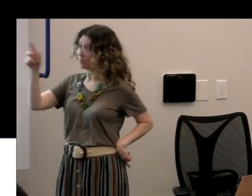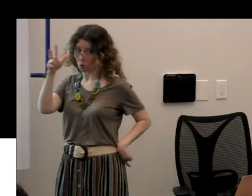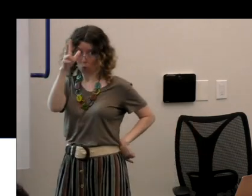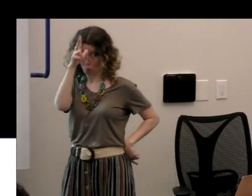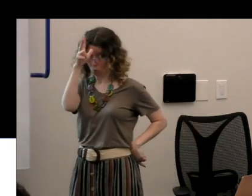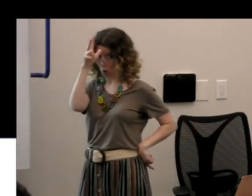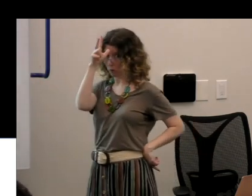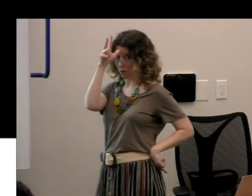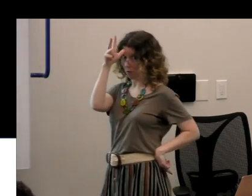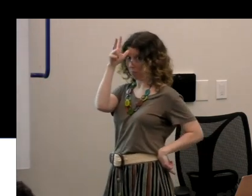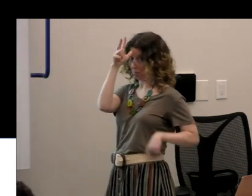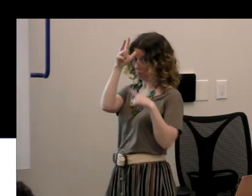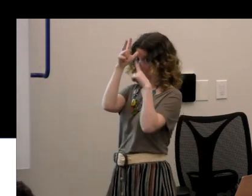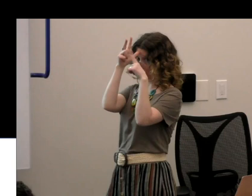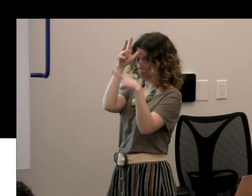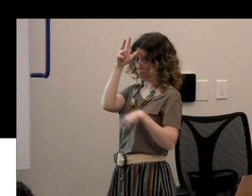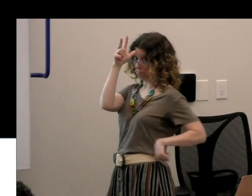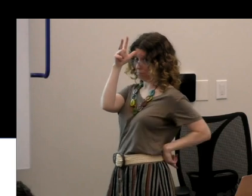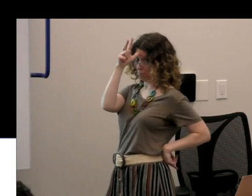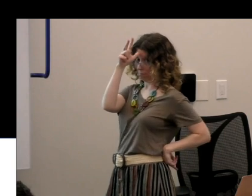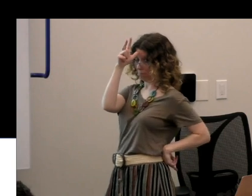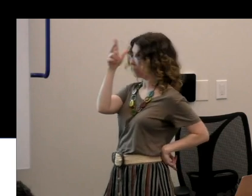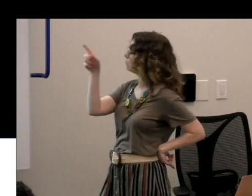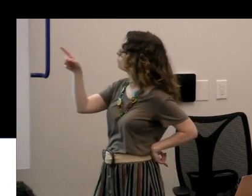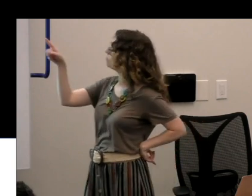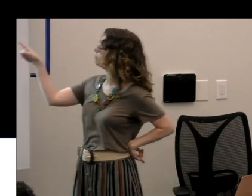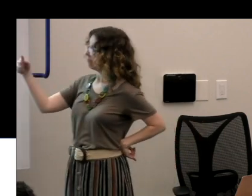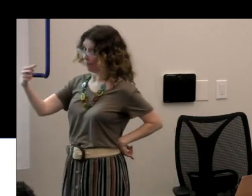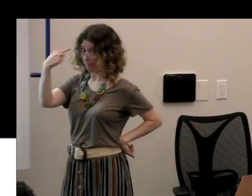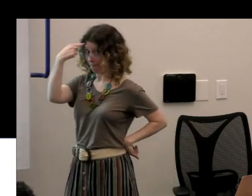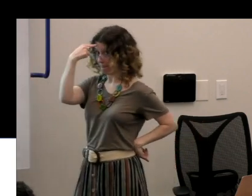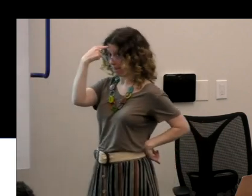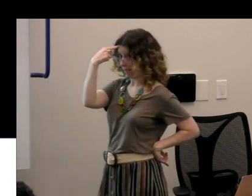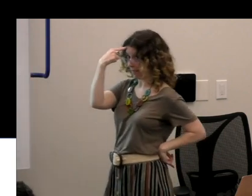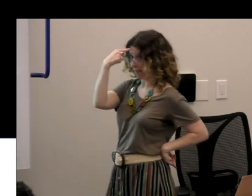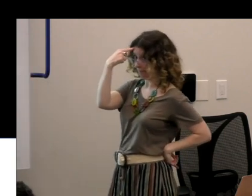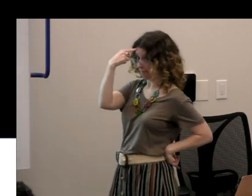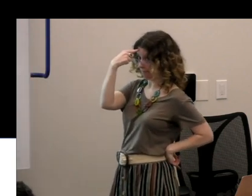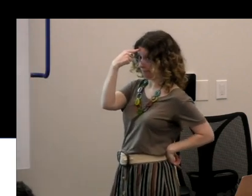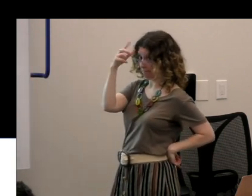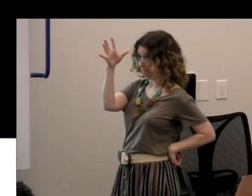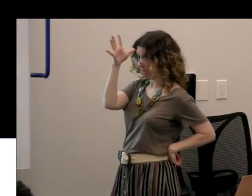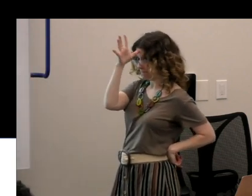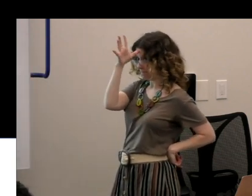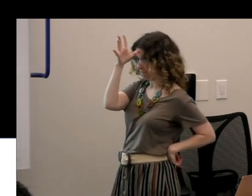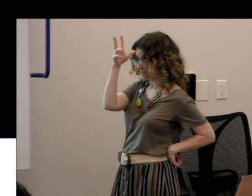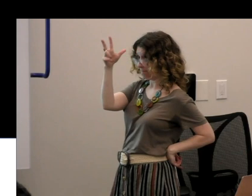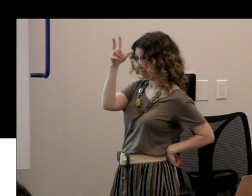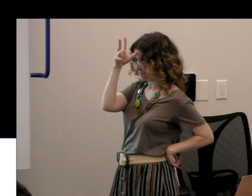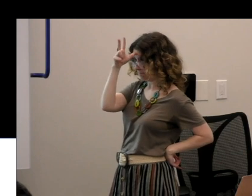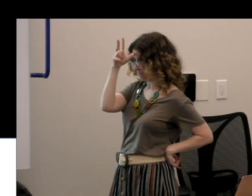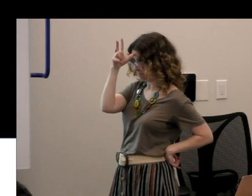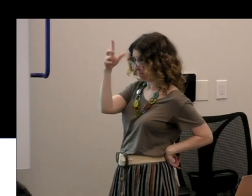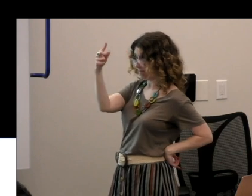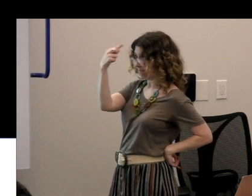and then rooster is the three hand shape. and then think is the index finger touching the forehead. So